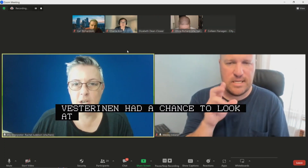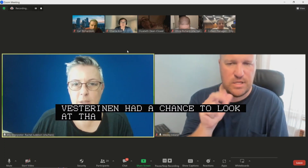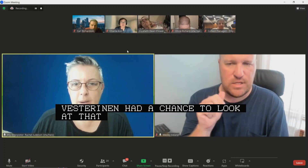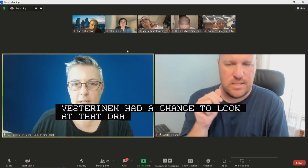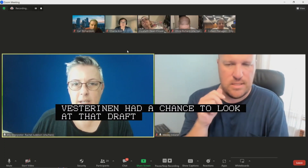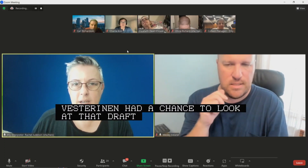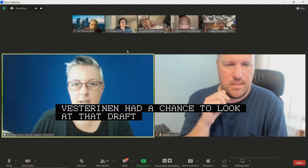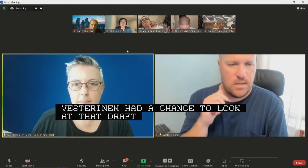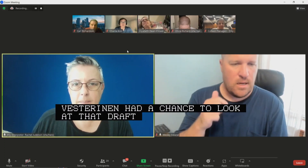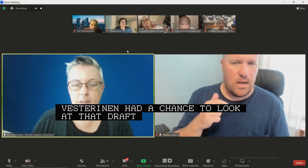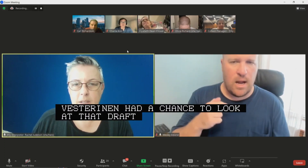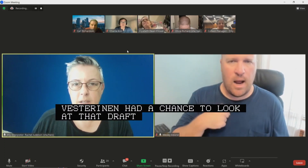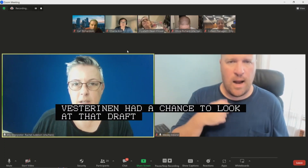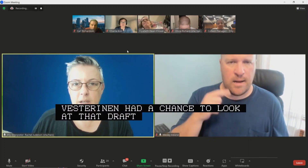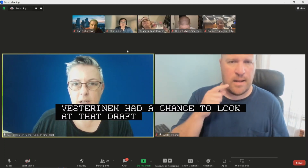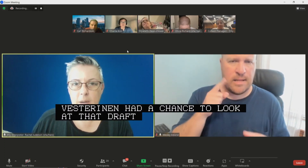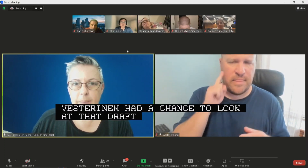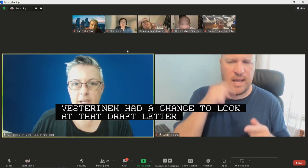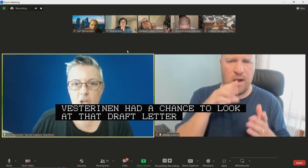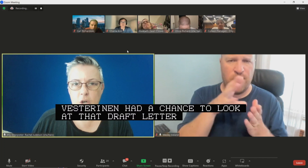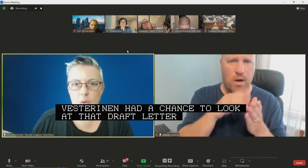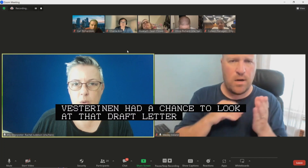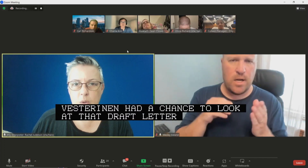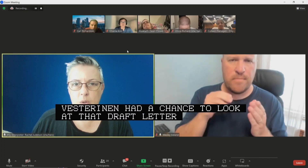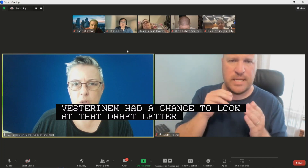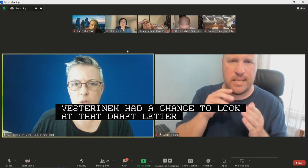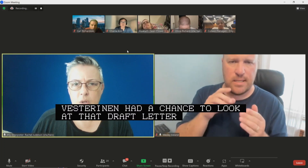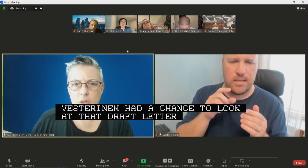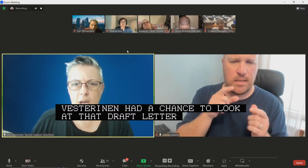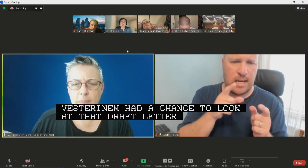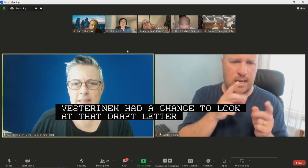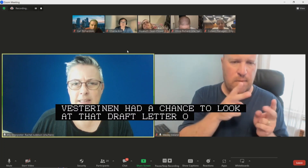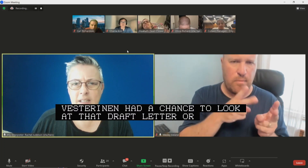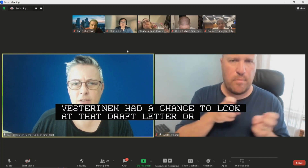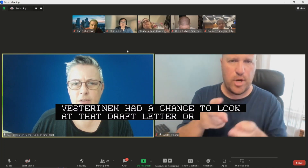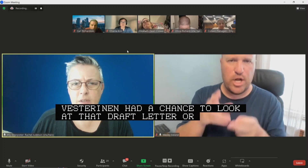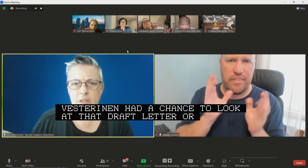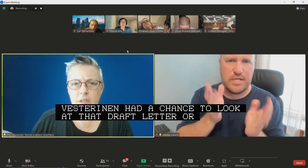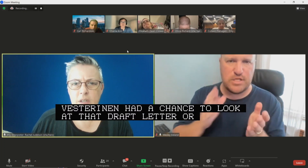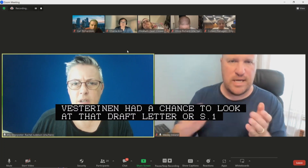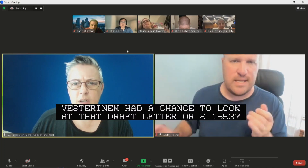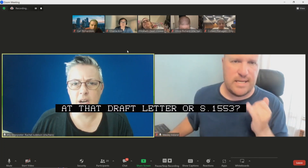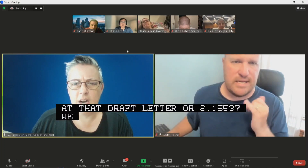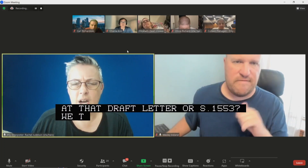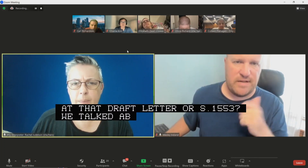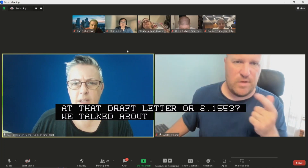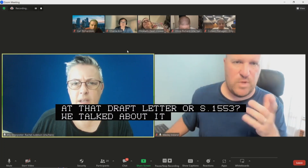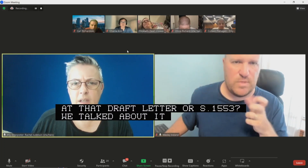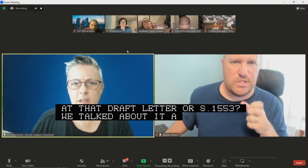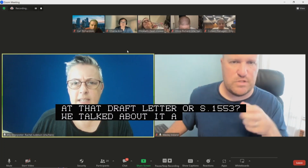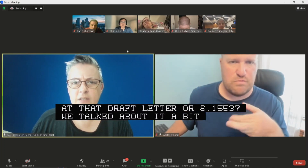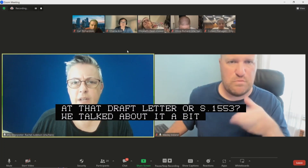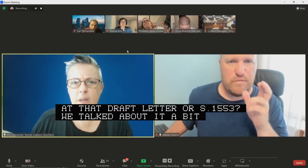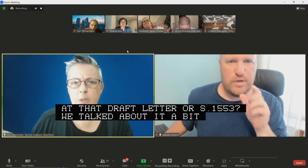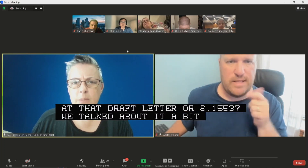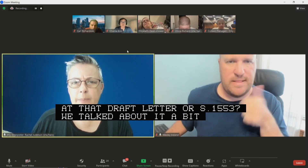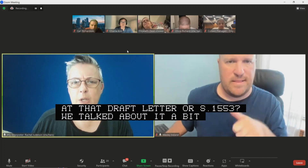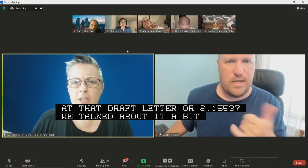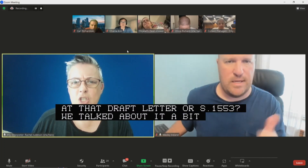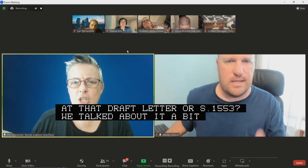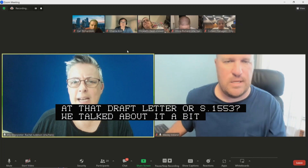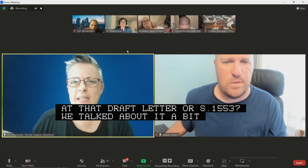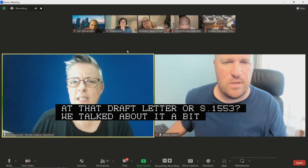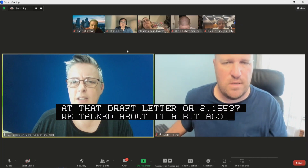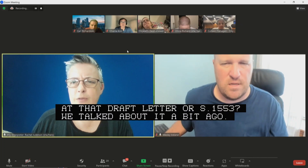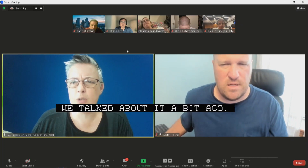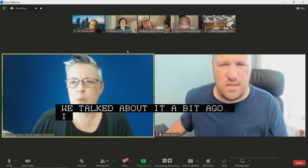S-1553? We talked about it a bit ago. I believe a copy is available to be put